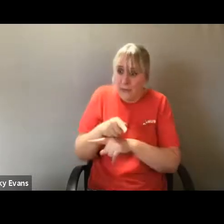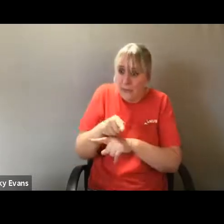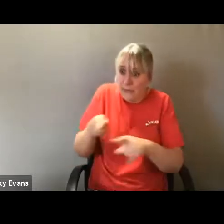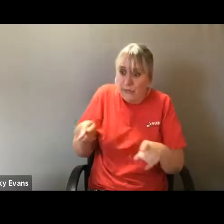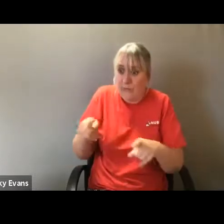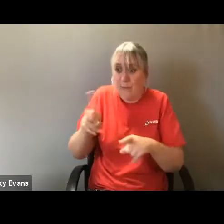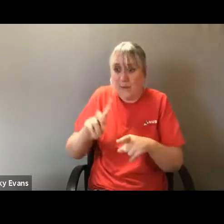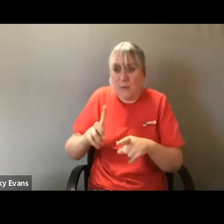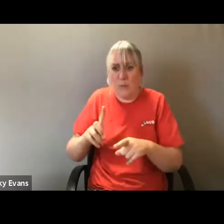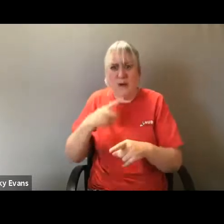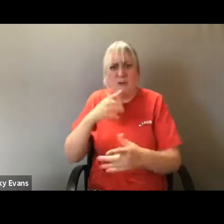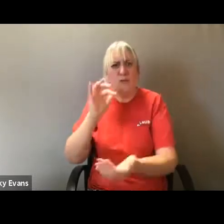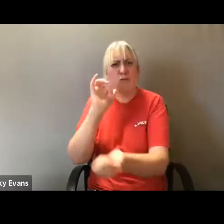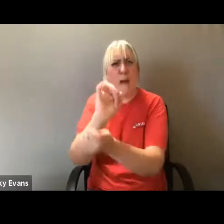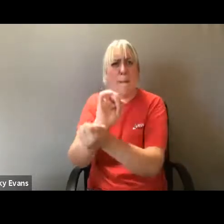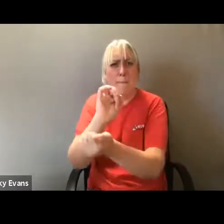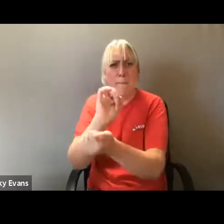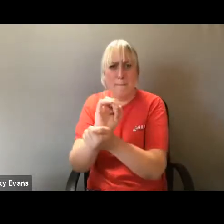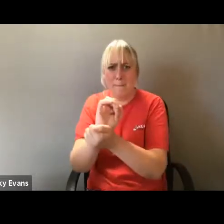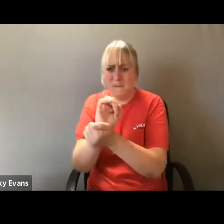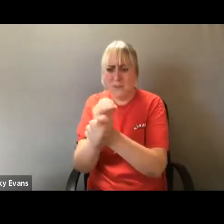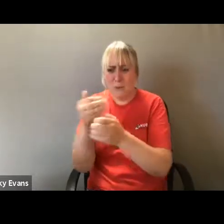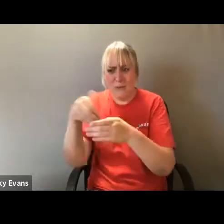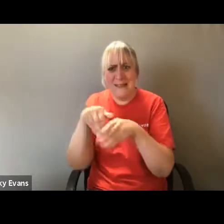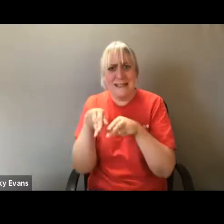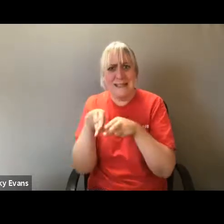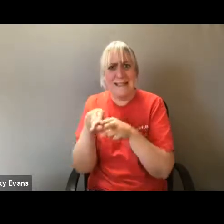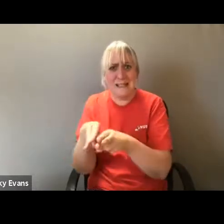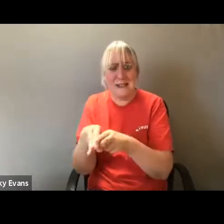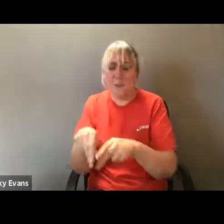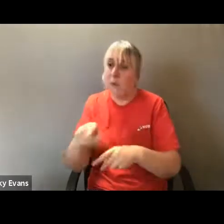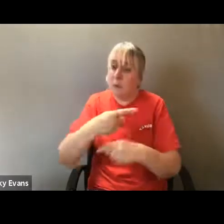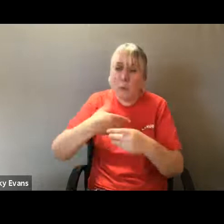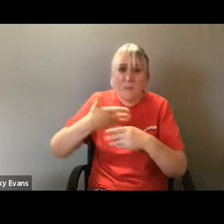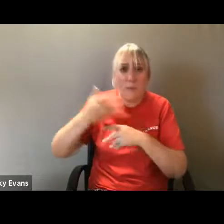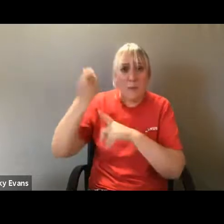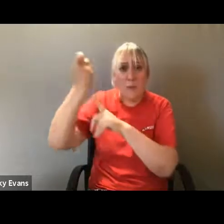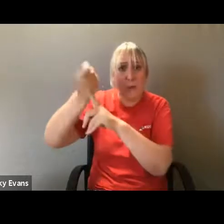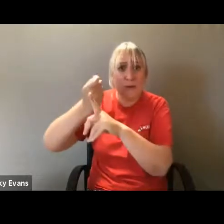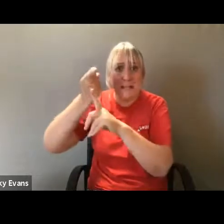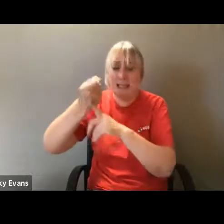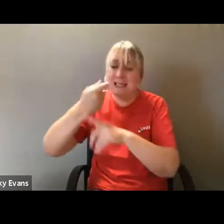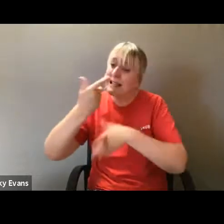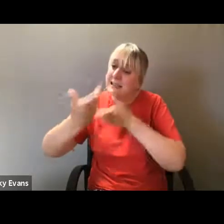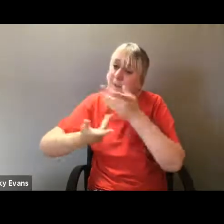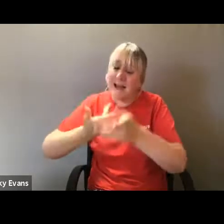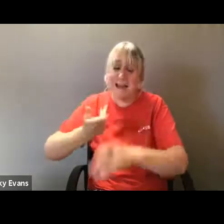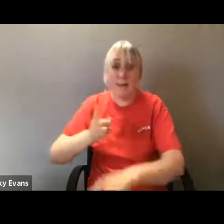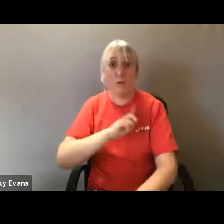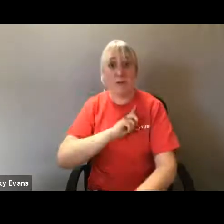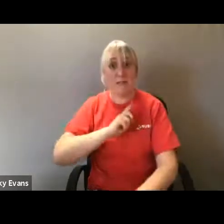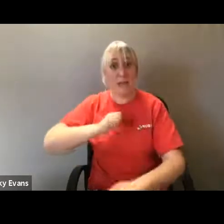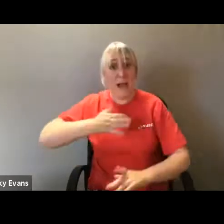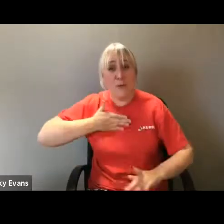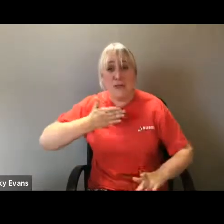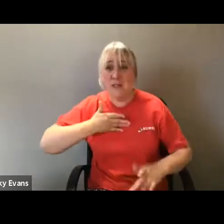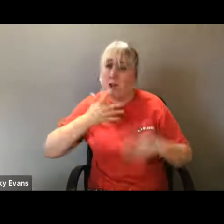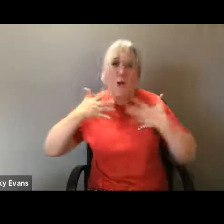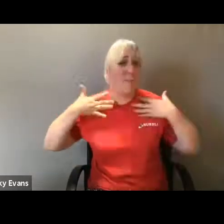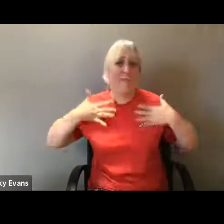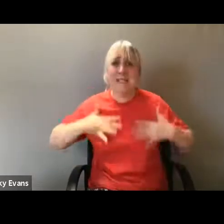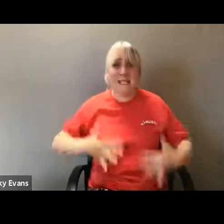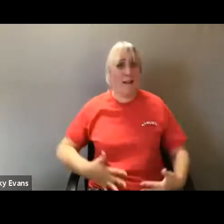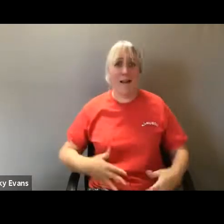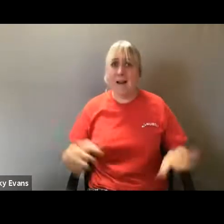this drug pushing has been happening while we've been protesting that the cause of our distress is not physical, but due to